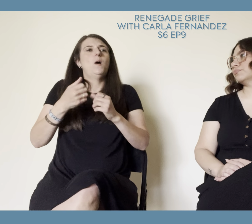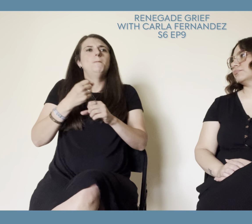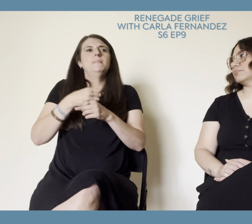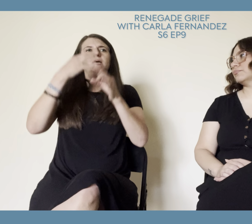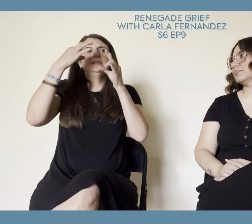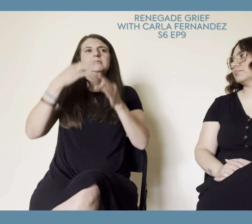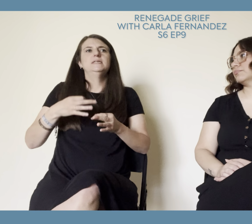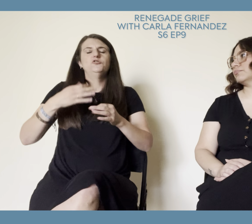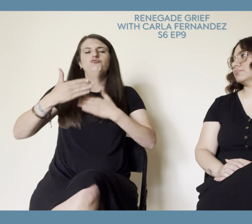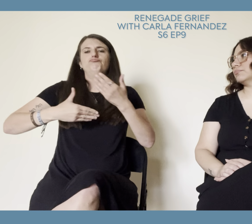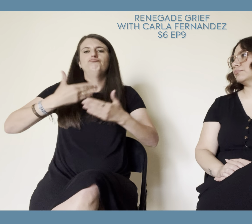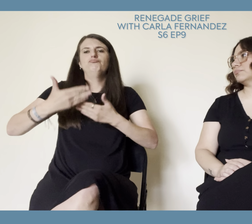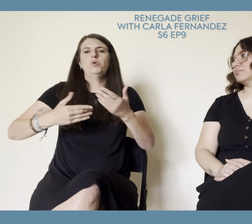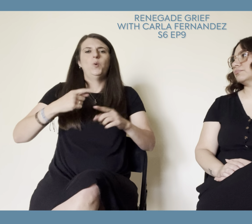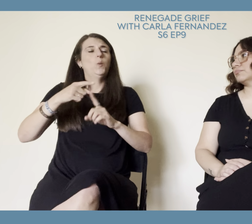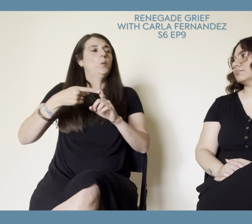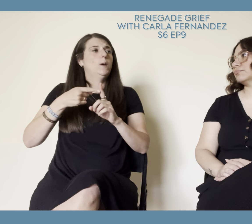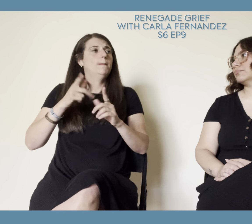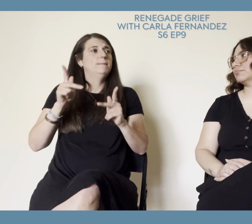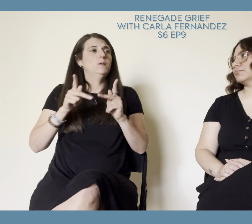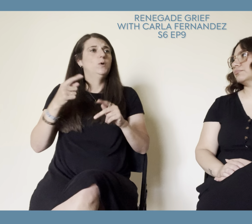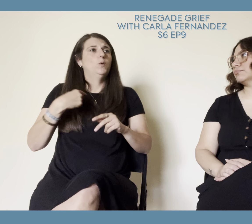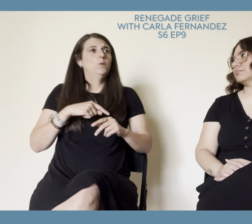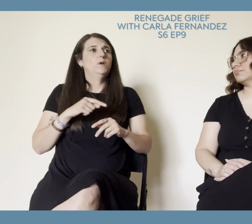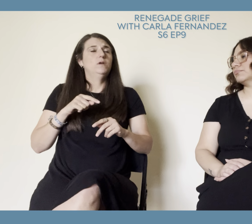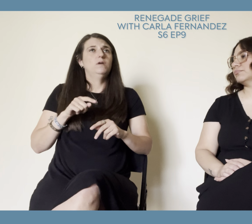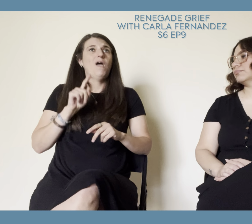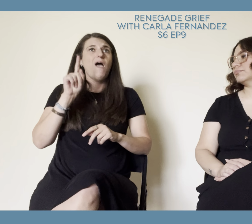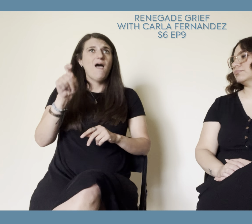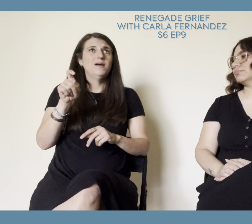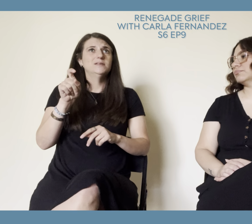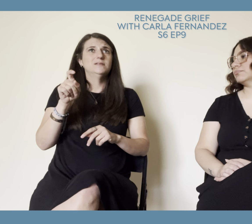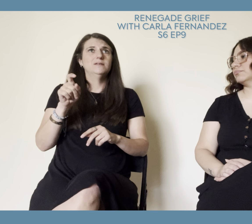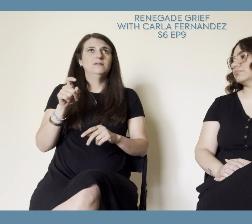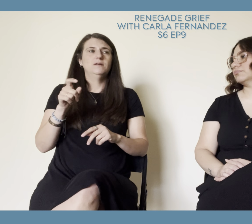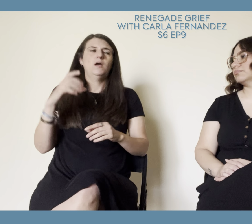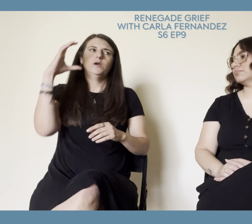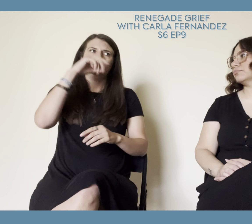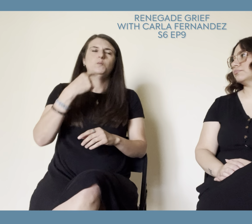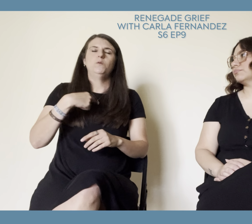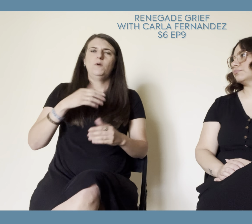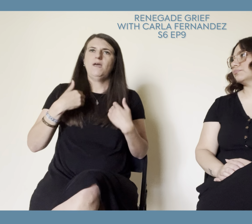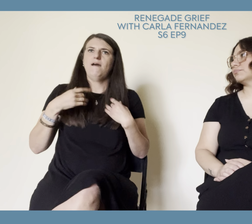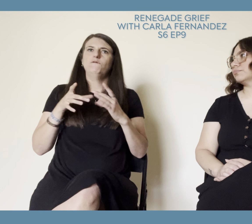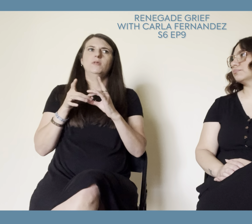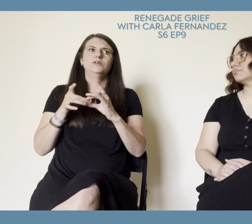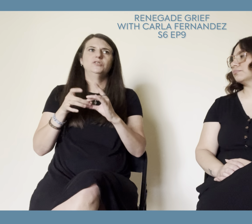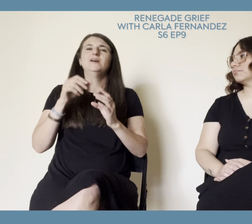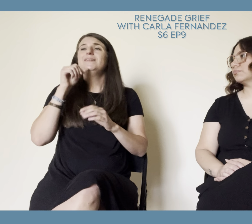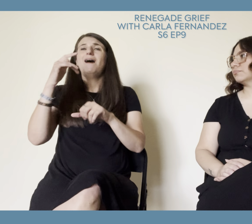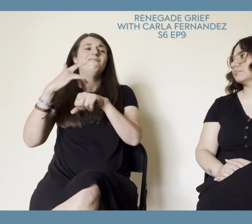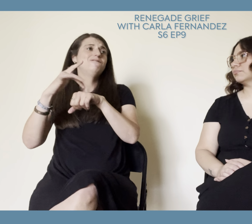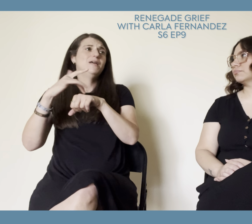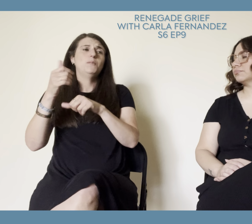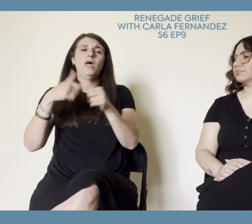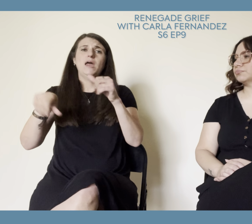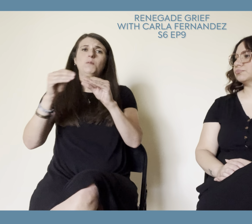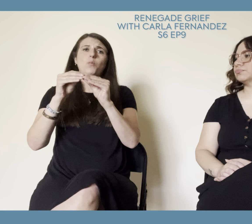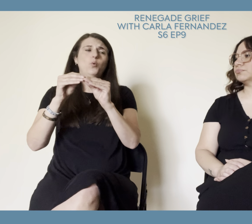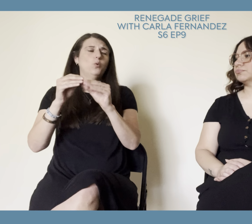lives when the people that we would have gone to, assuming we had that relationship in the first place, aren't available to us in the same way. What do you feel you